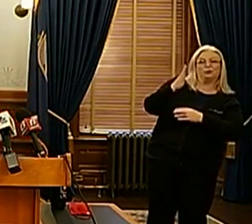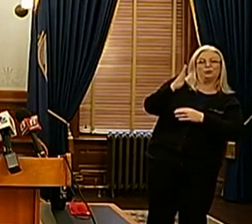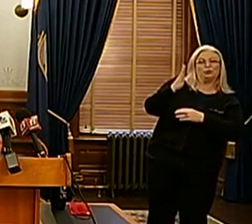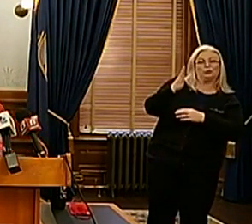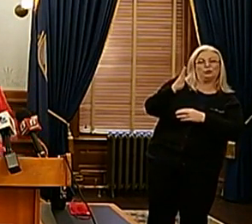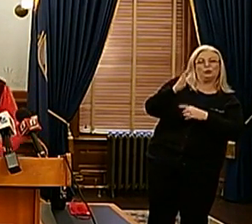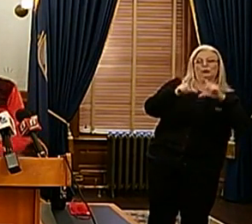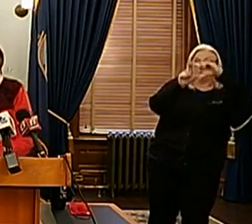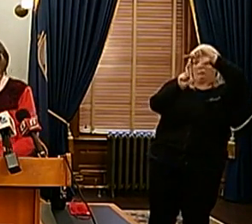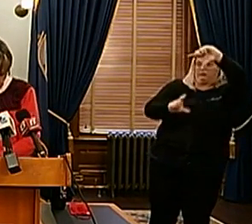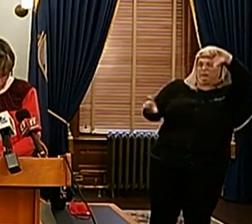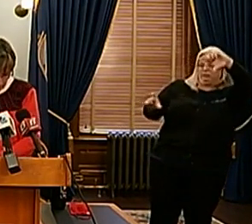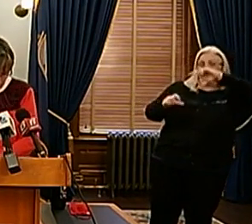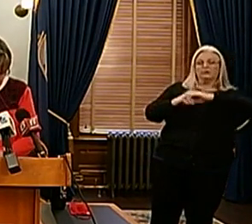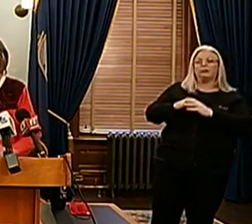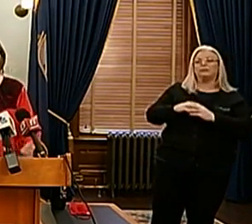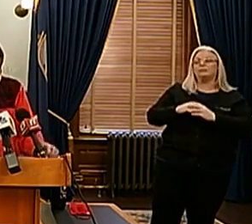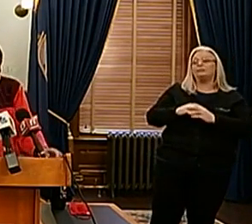band,